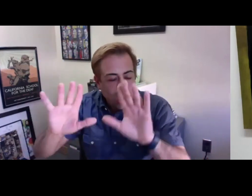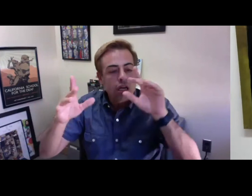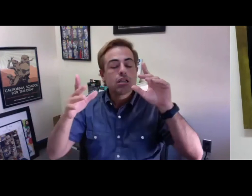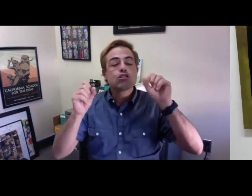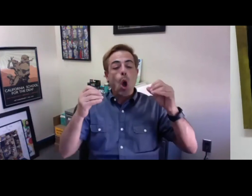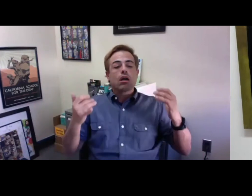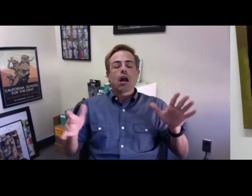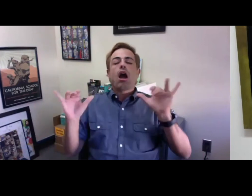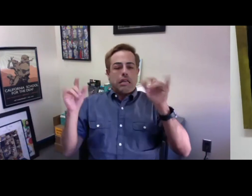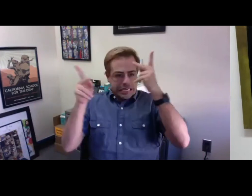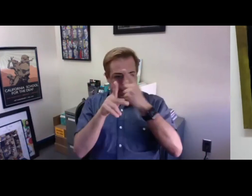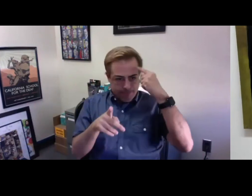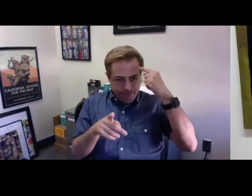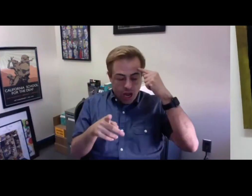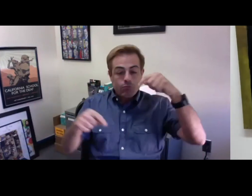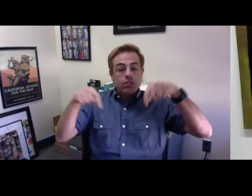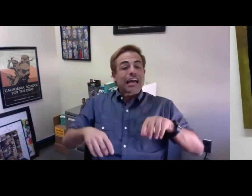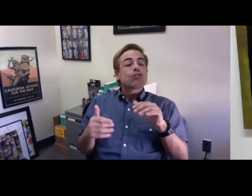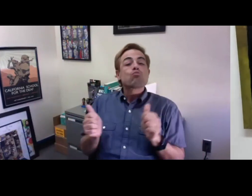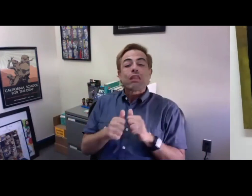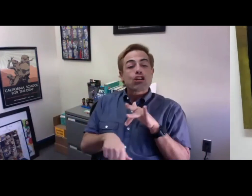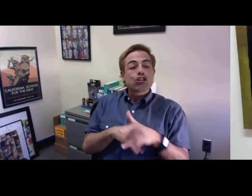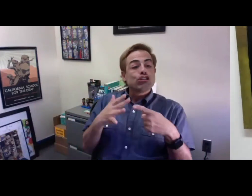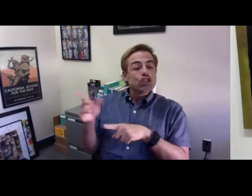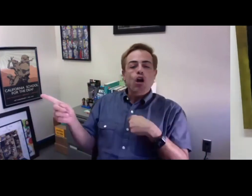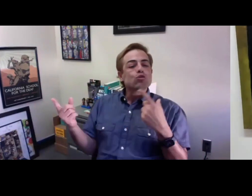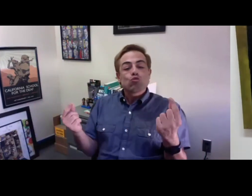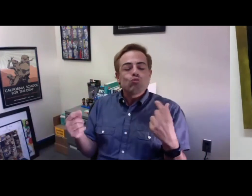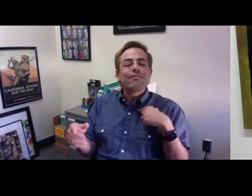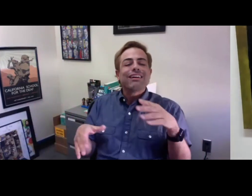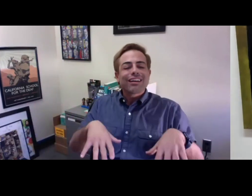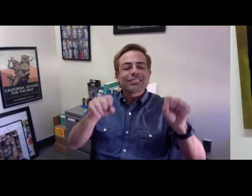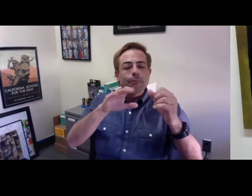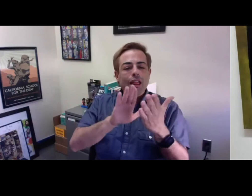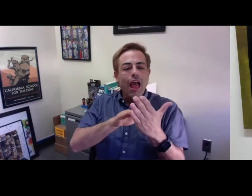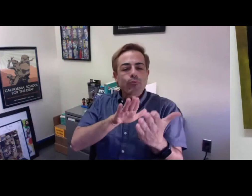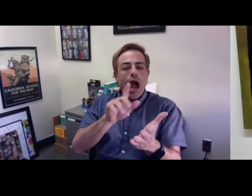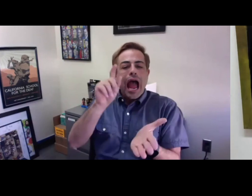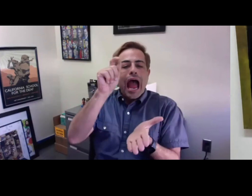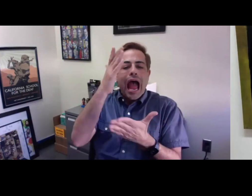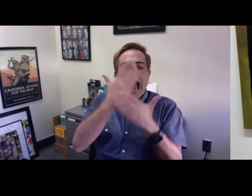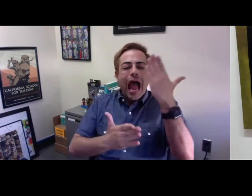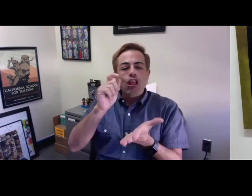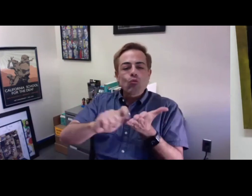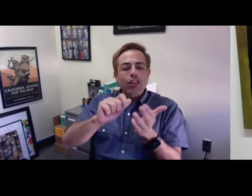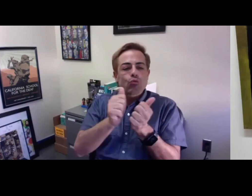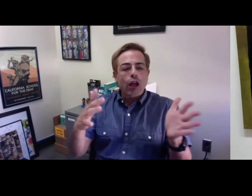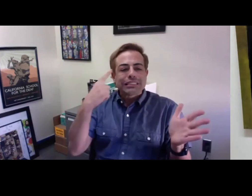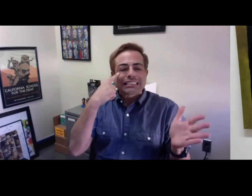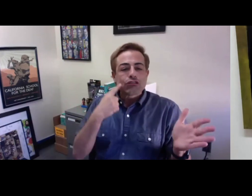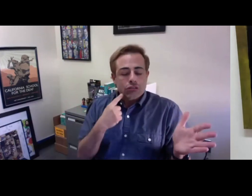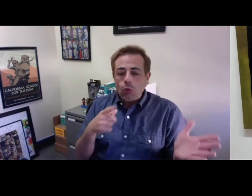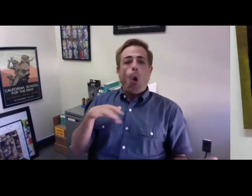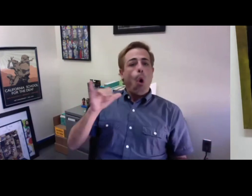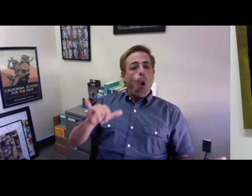they learn to speak and so on. Written is last. So just keep in mind with the Early Start program here is we take the